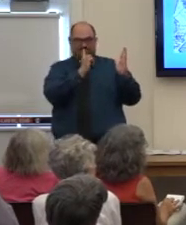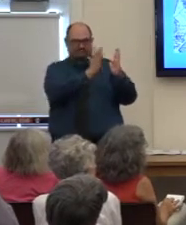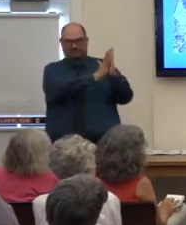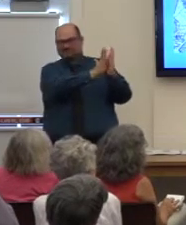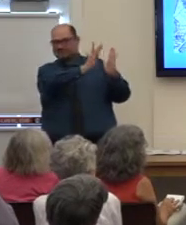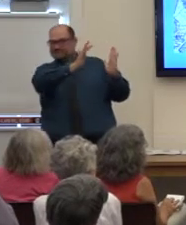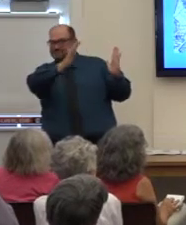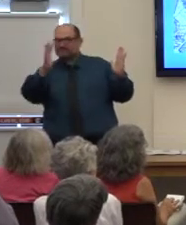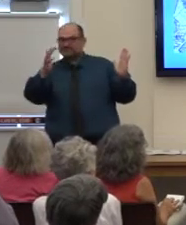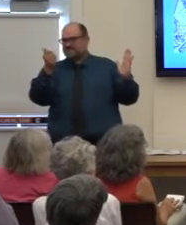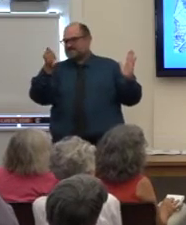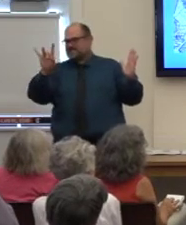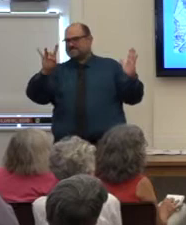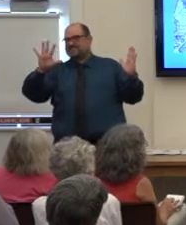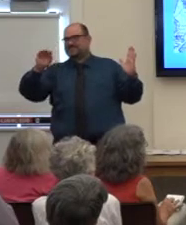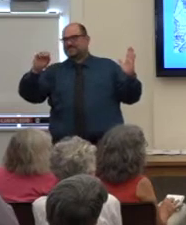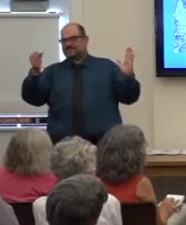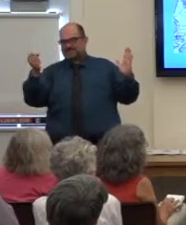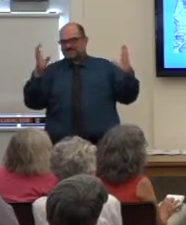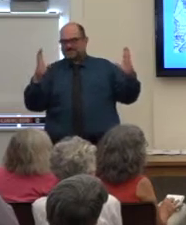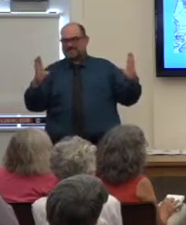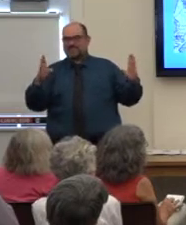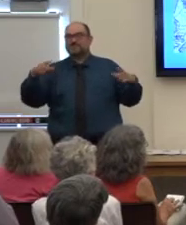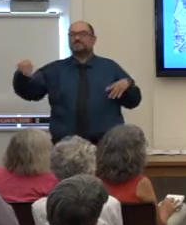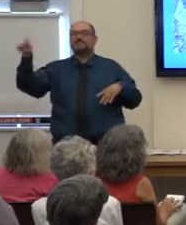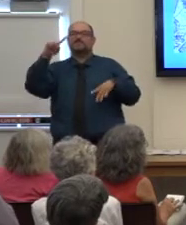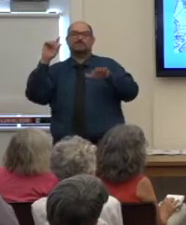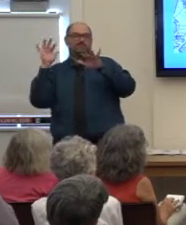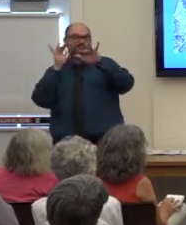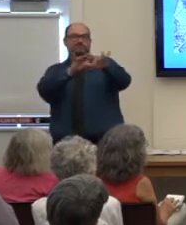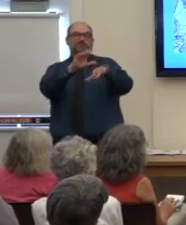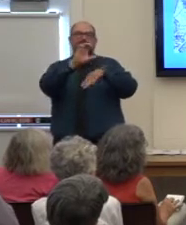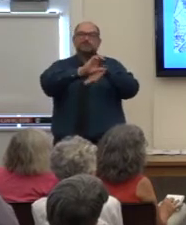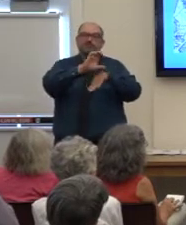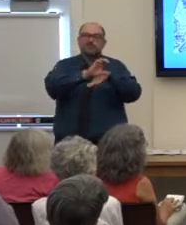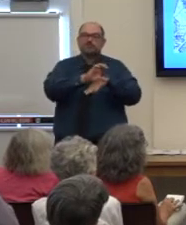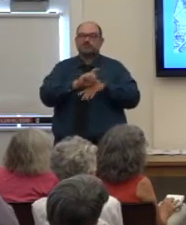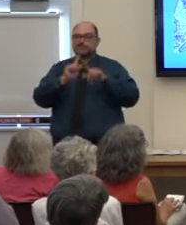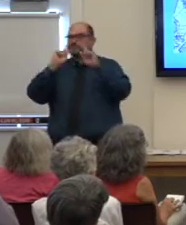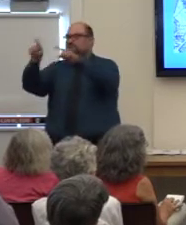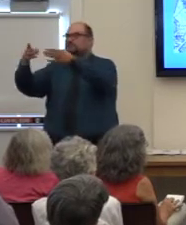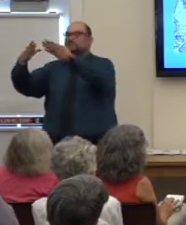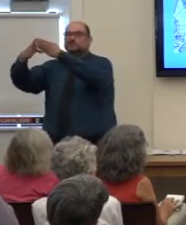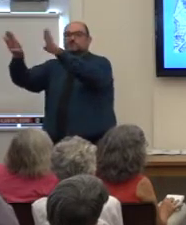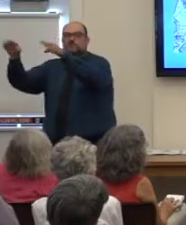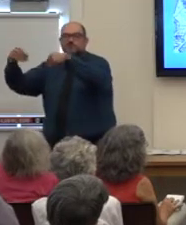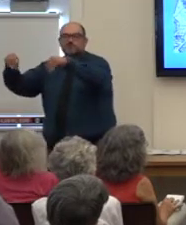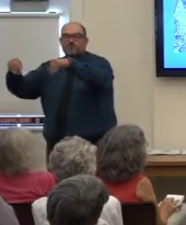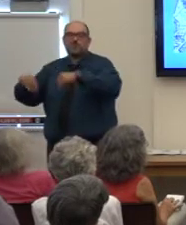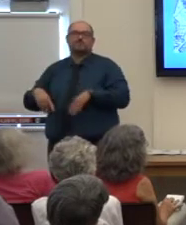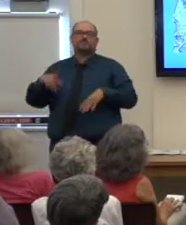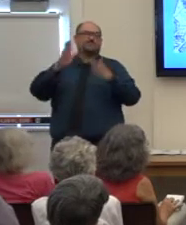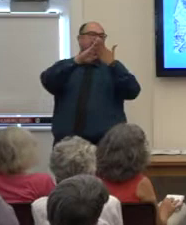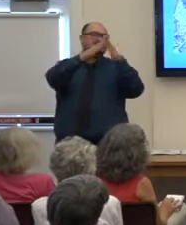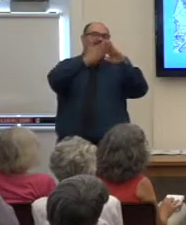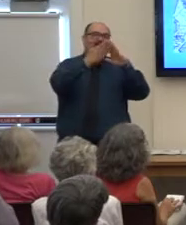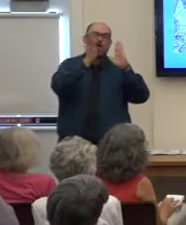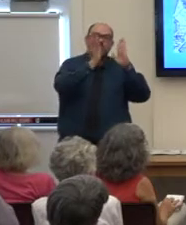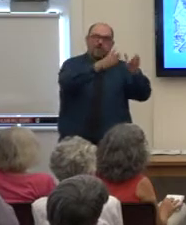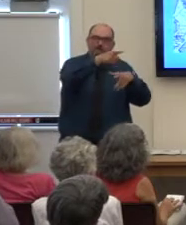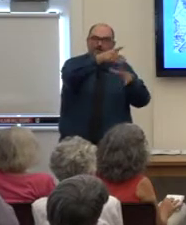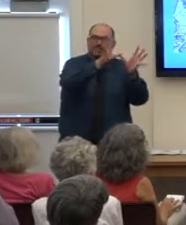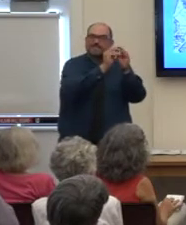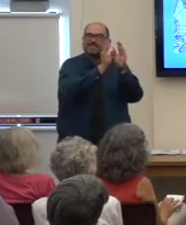went to church, went to the general store, went to the town hall for town meeting, they